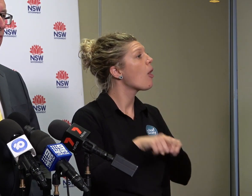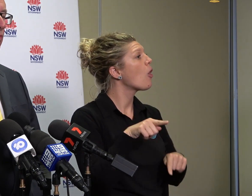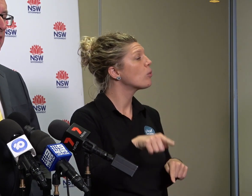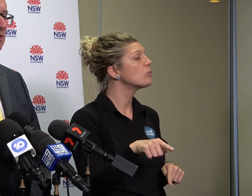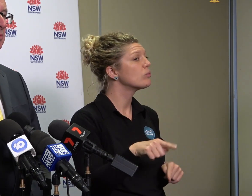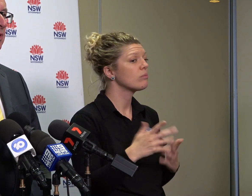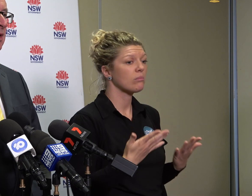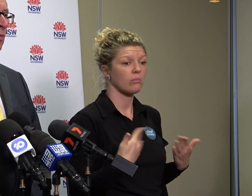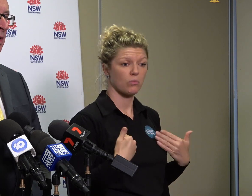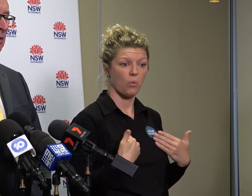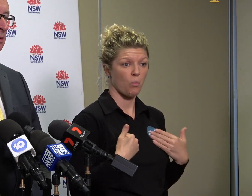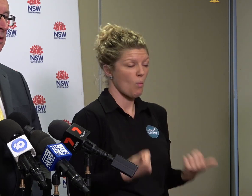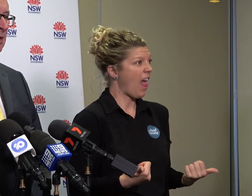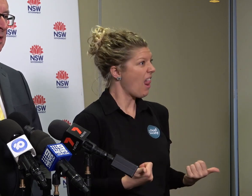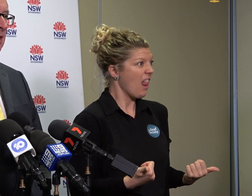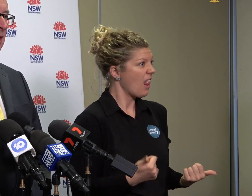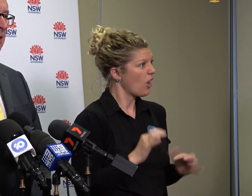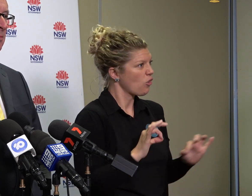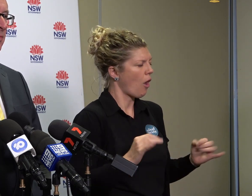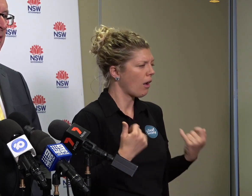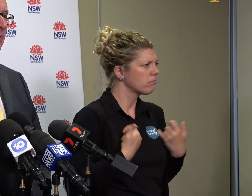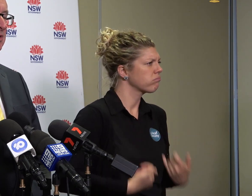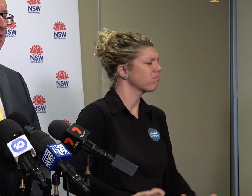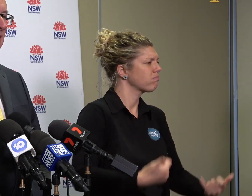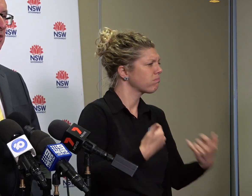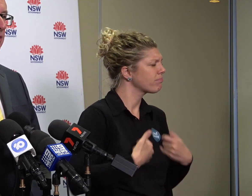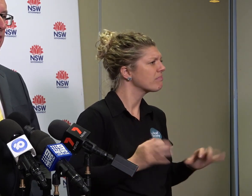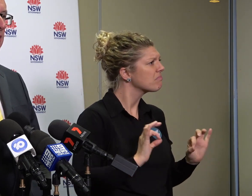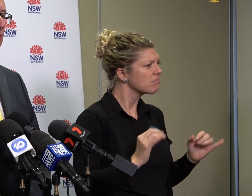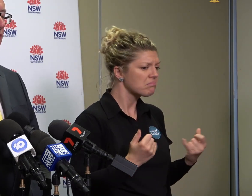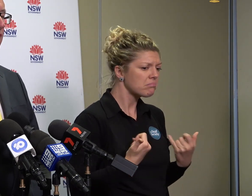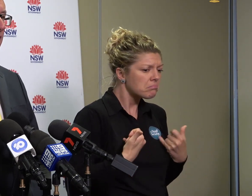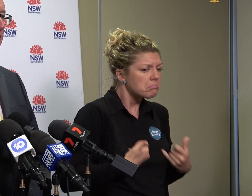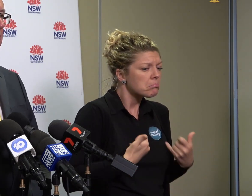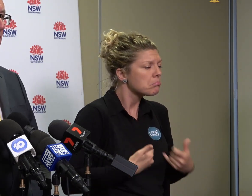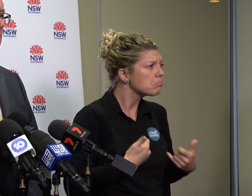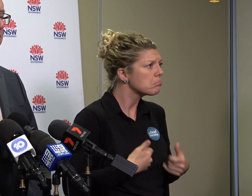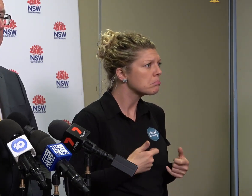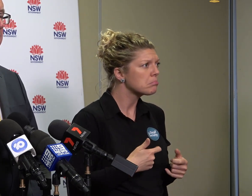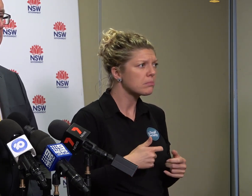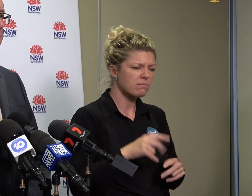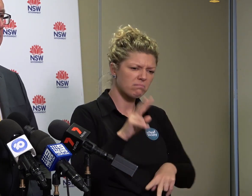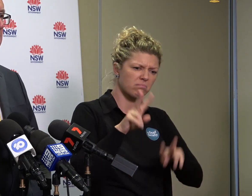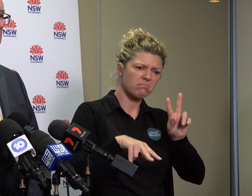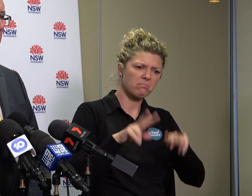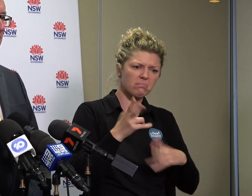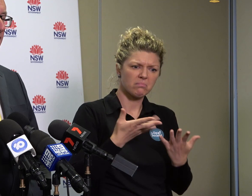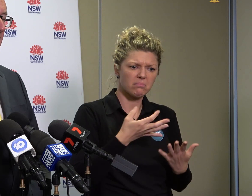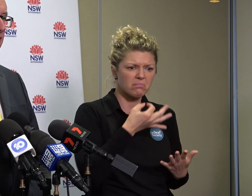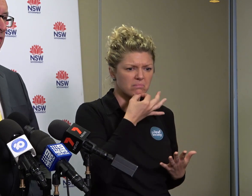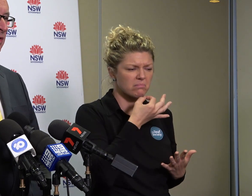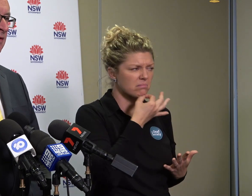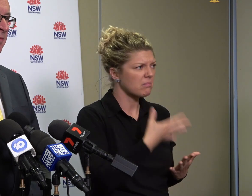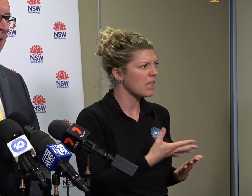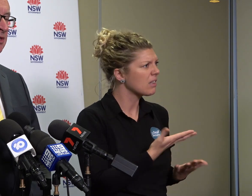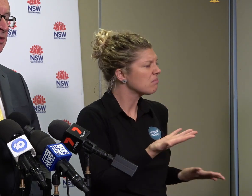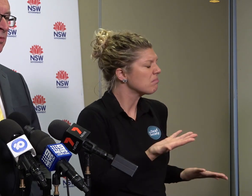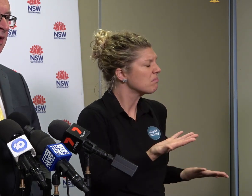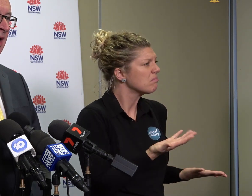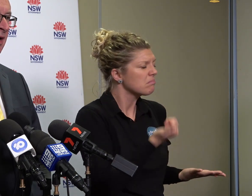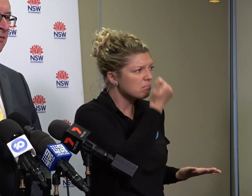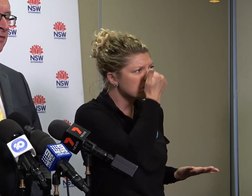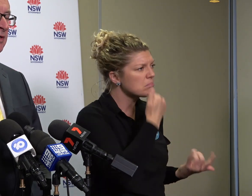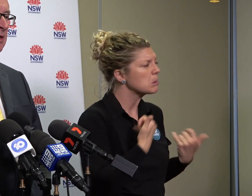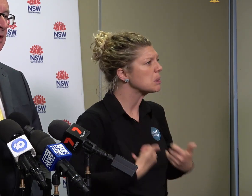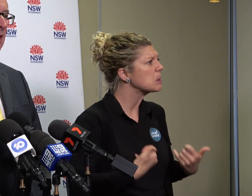doing reasonably well. Their presentation can be on very mild symptoms, and in fact the early information